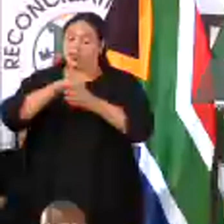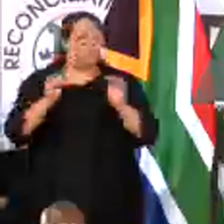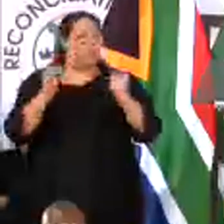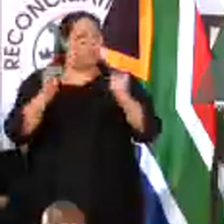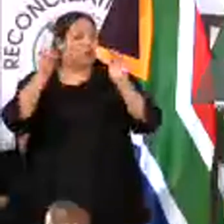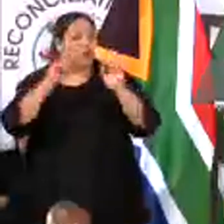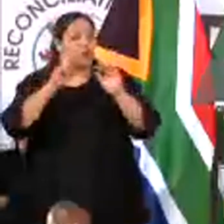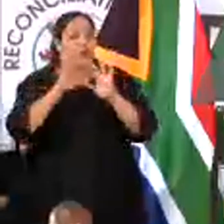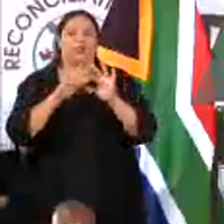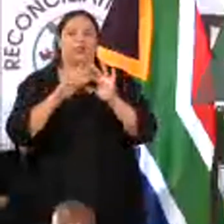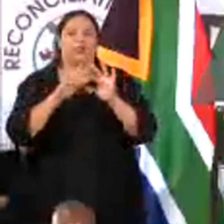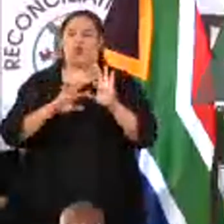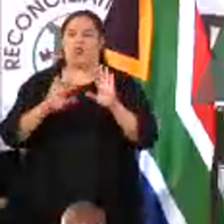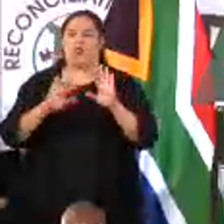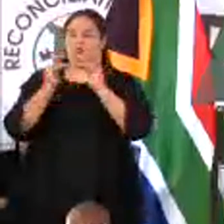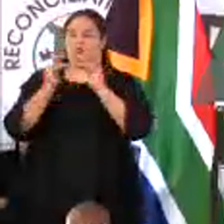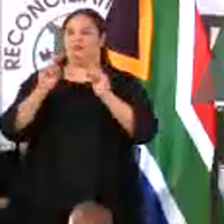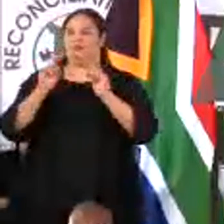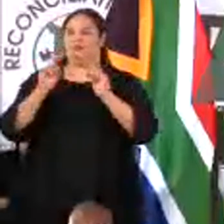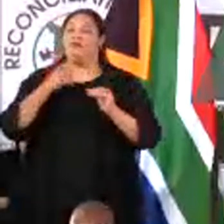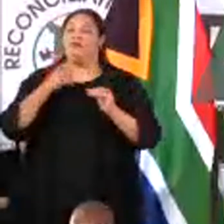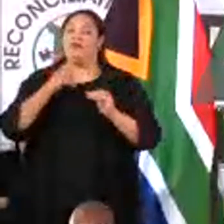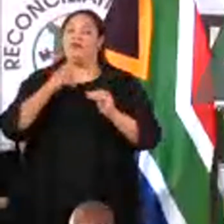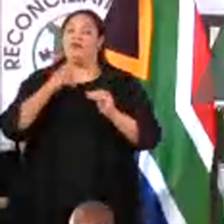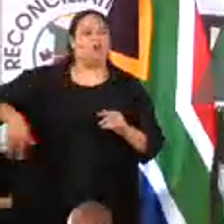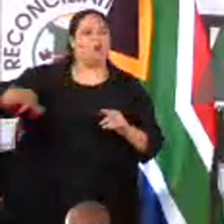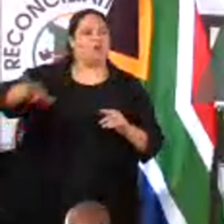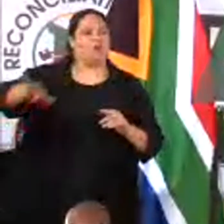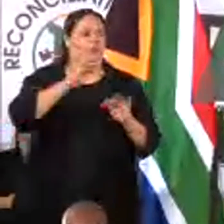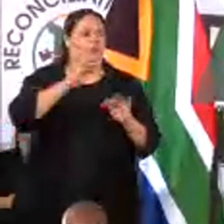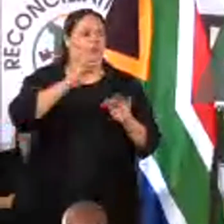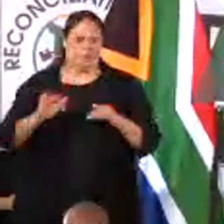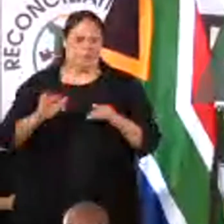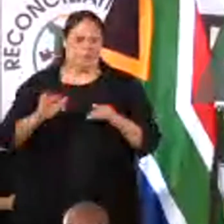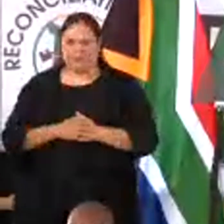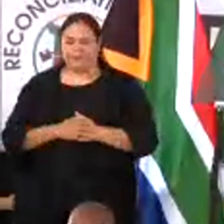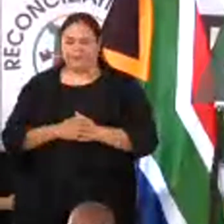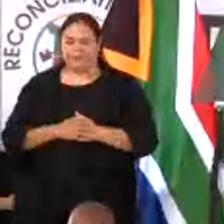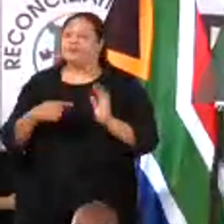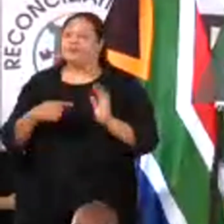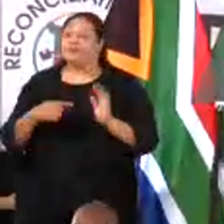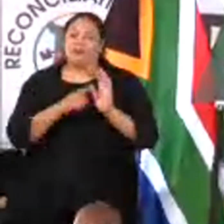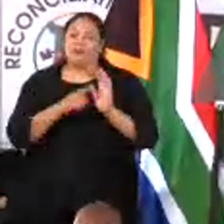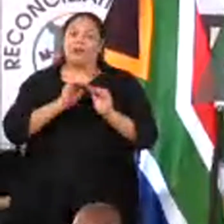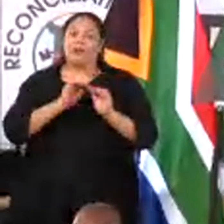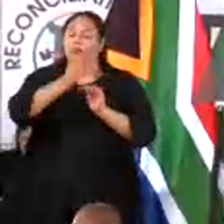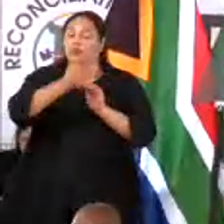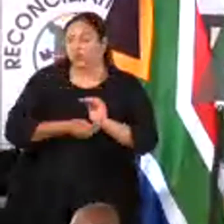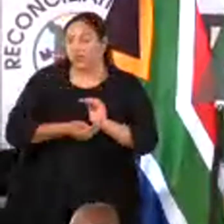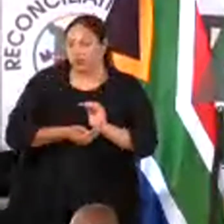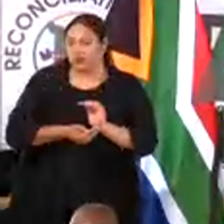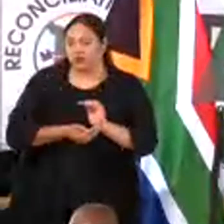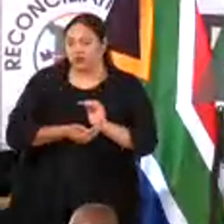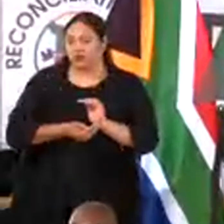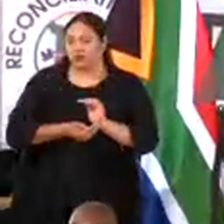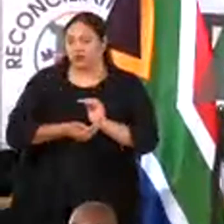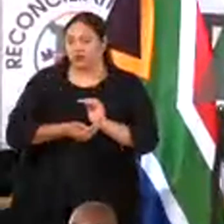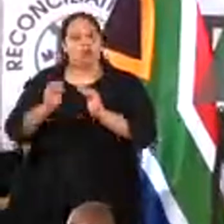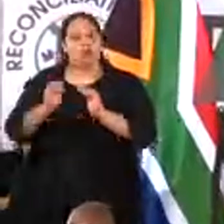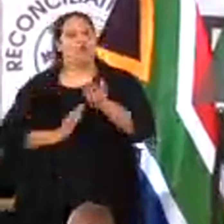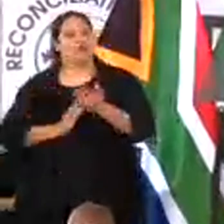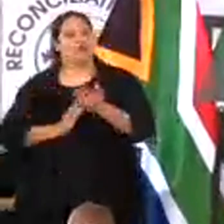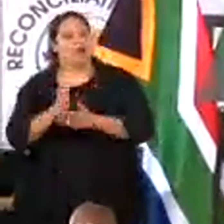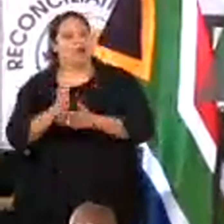promotes equality for all citizens. It also protects the rights